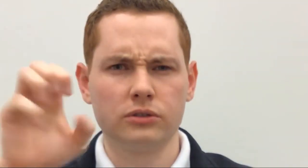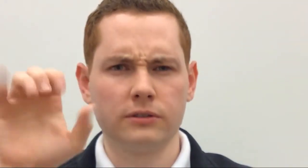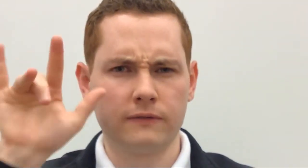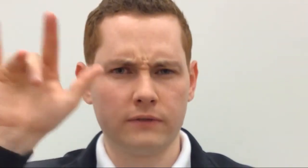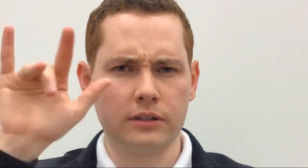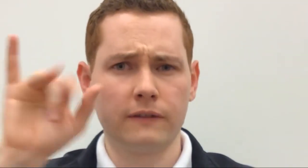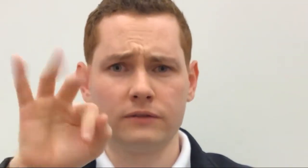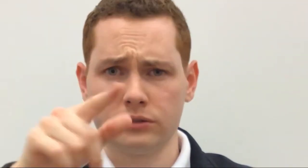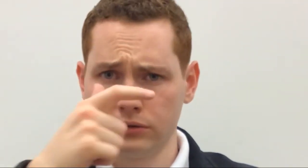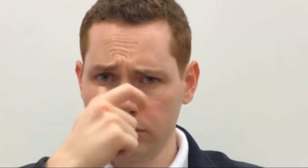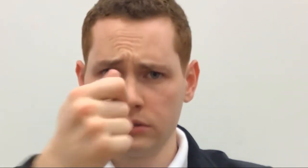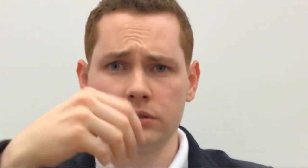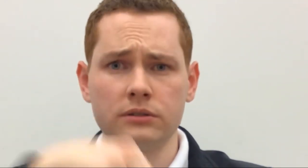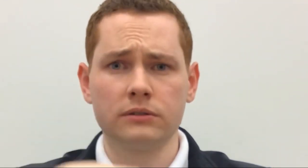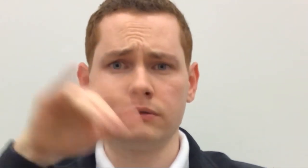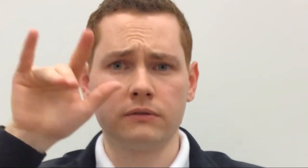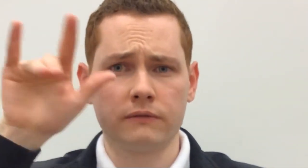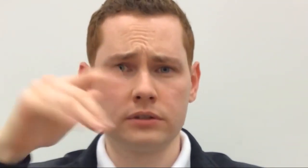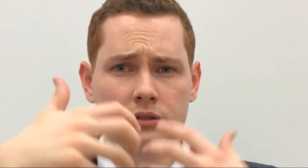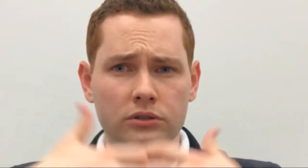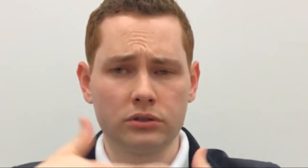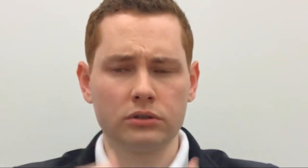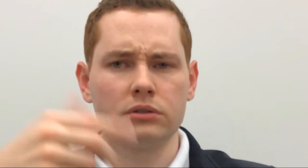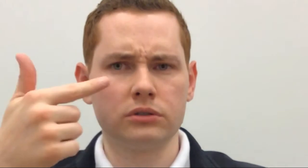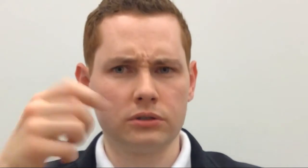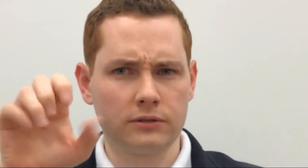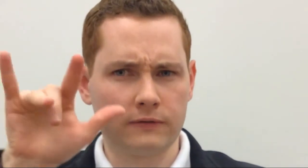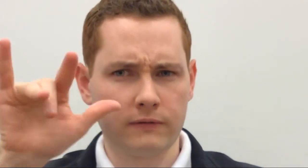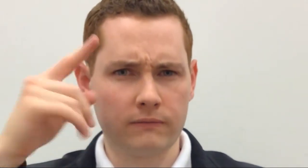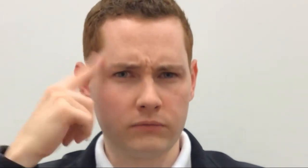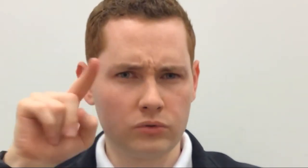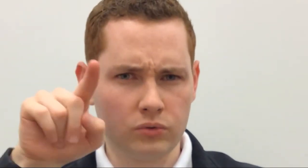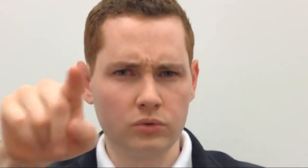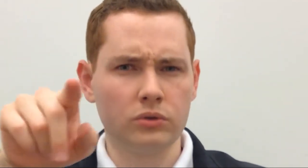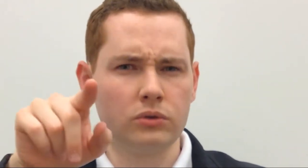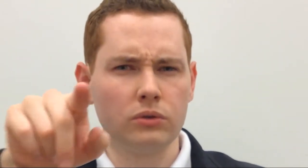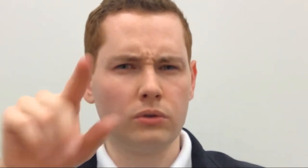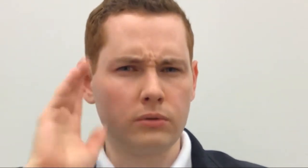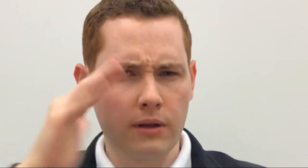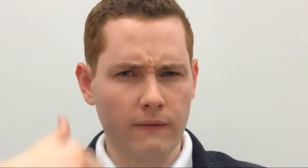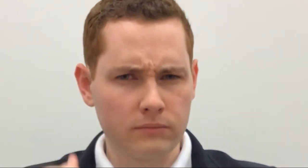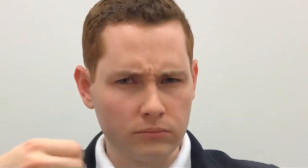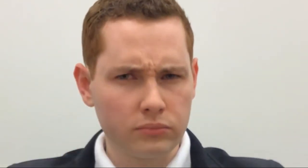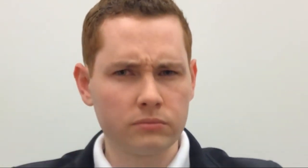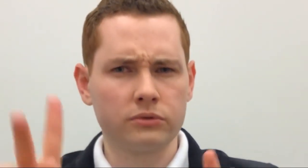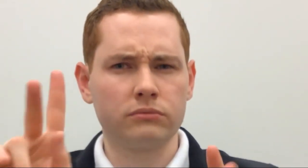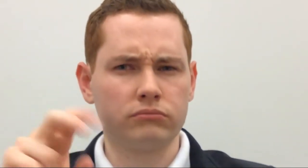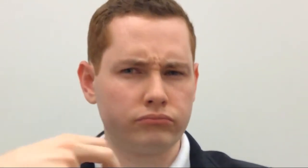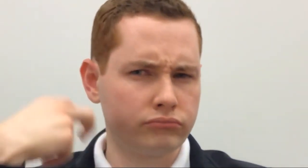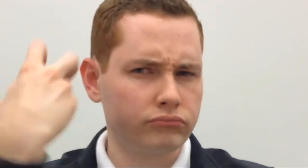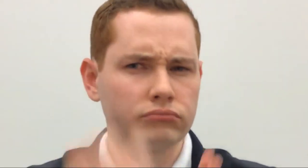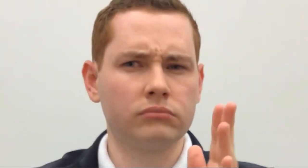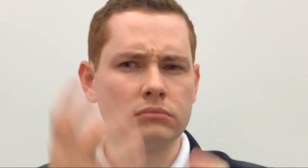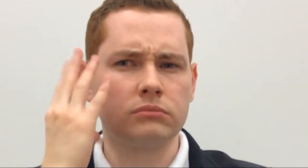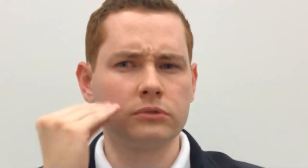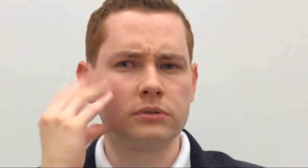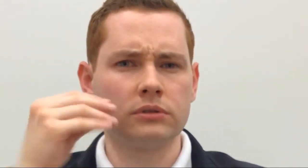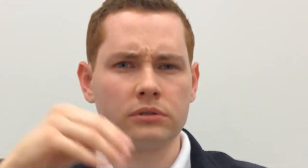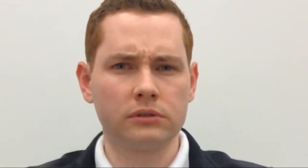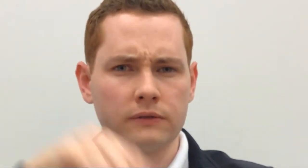Why GE Aviation? If you are interested in aircraft engines, GE Aviation is for you. You will have an